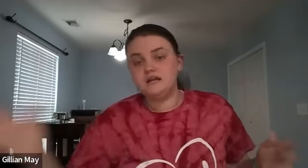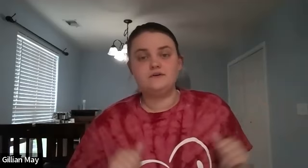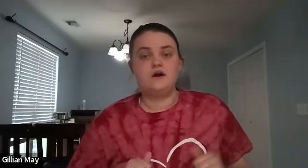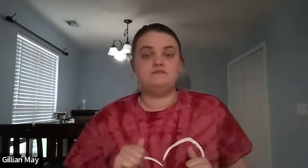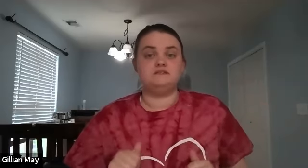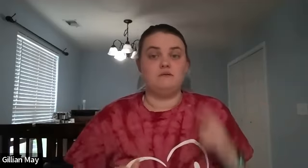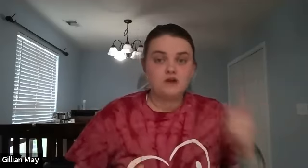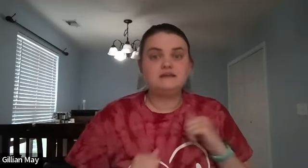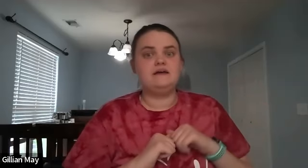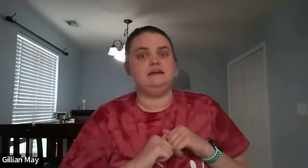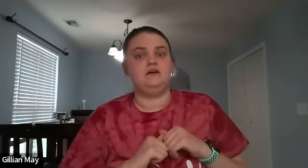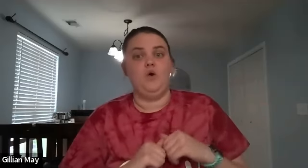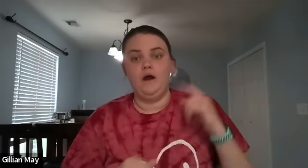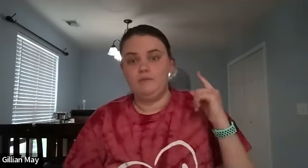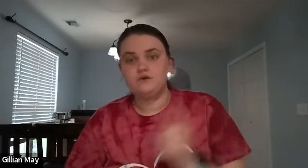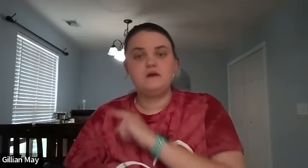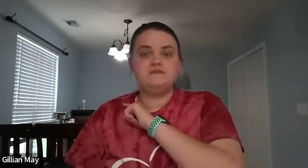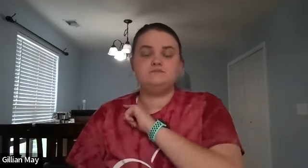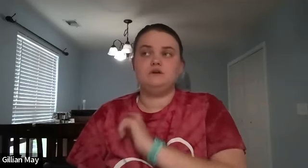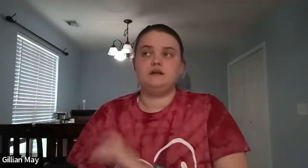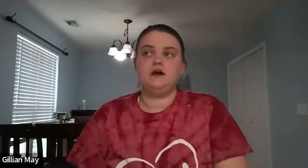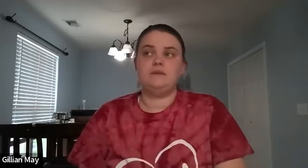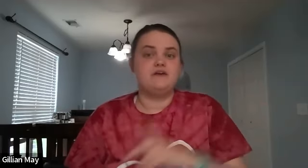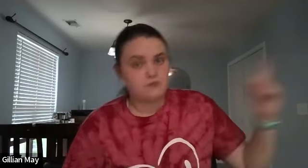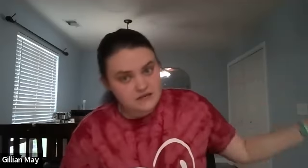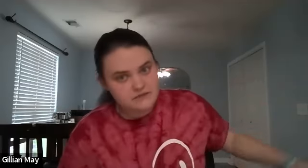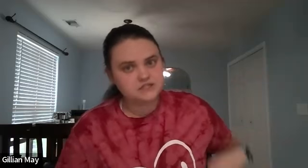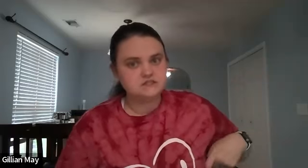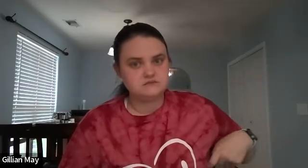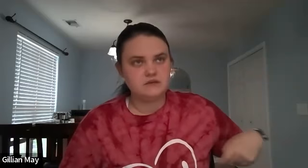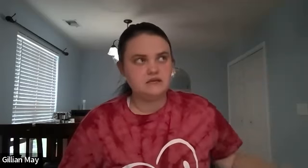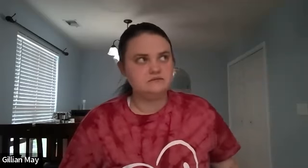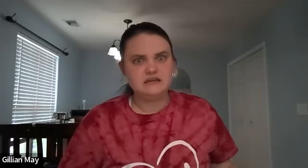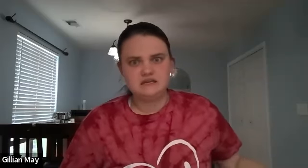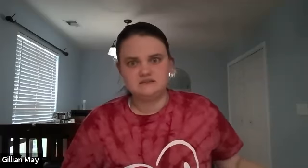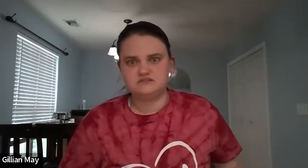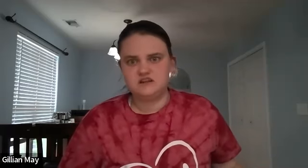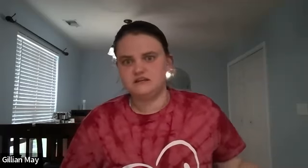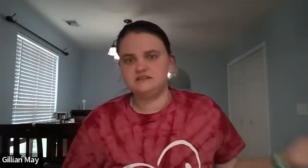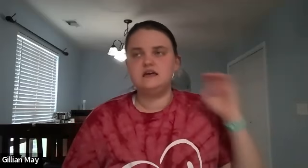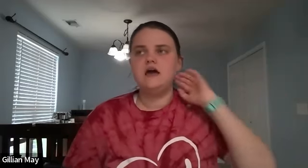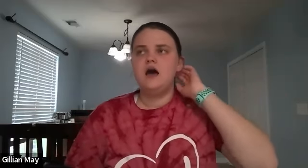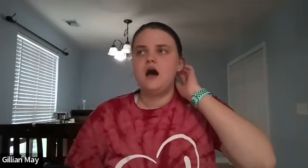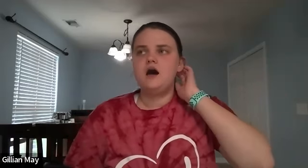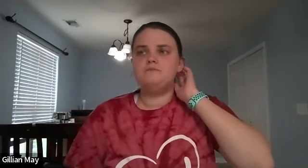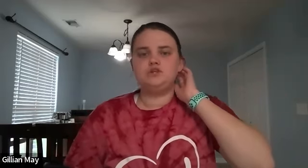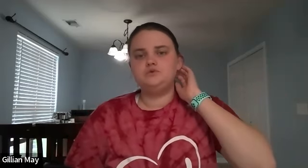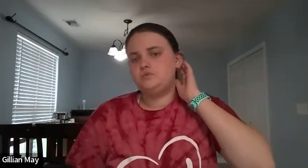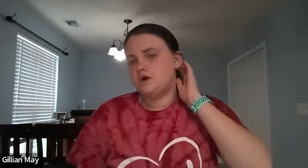for office, or I'm running late, or I went for a run this morning. I have a run in my leggings or stockings. You would not